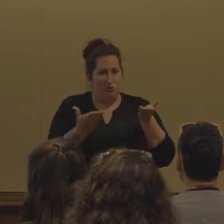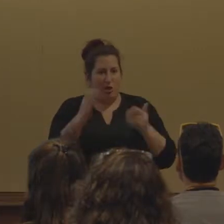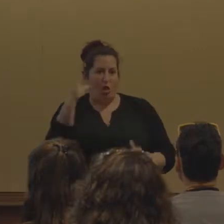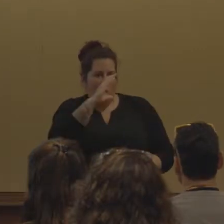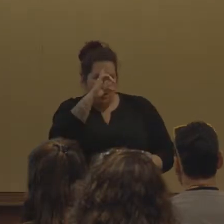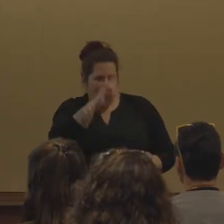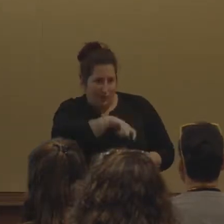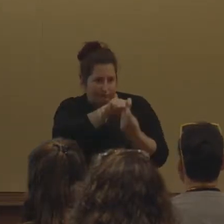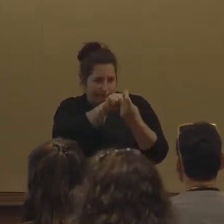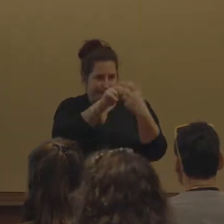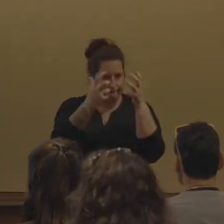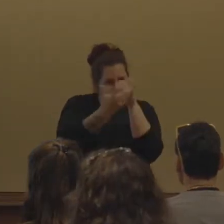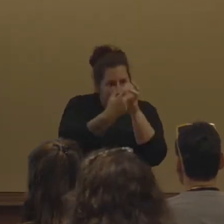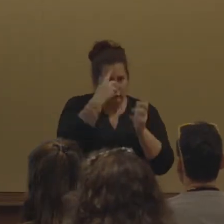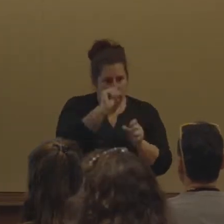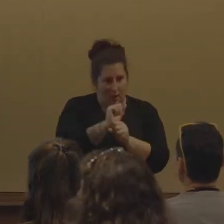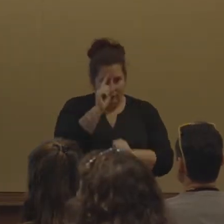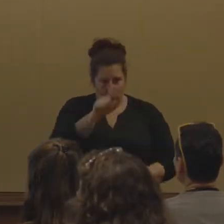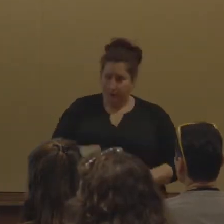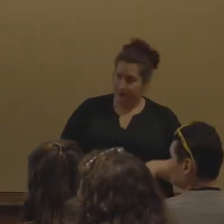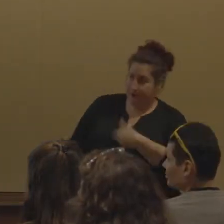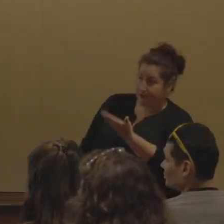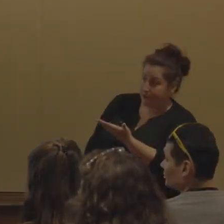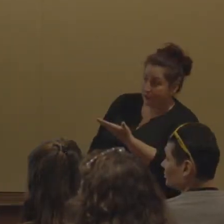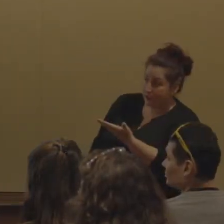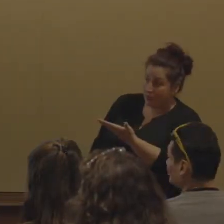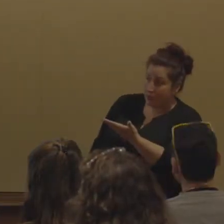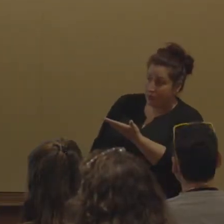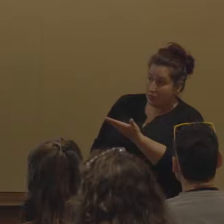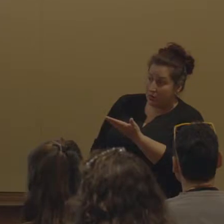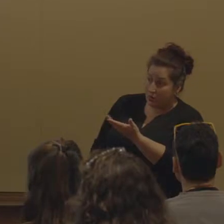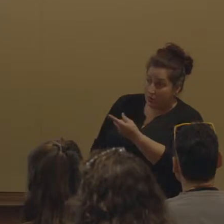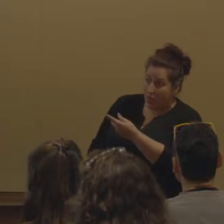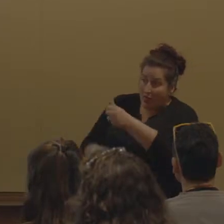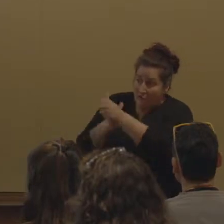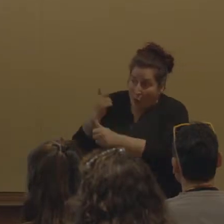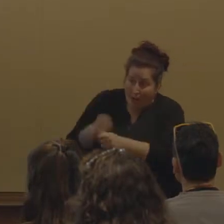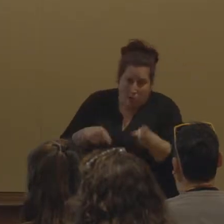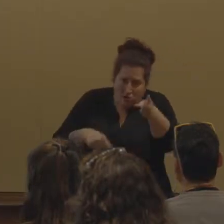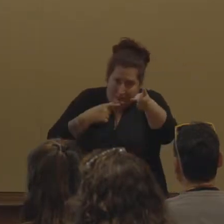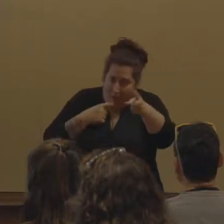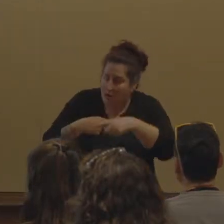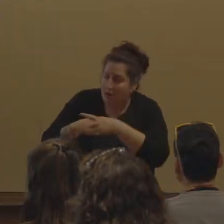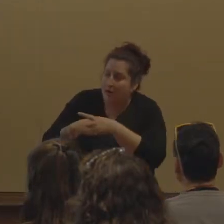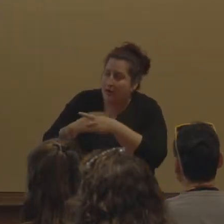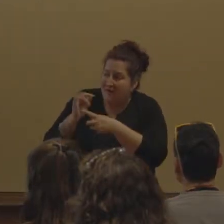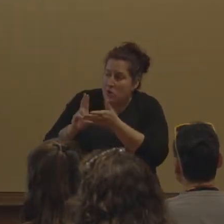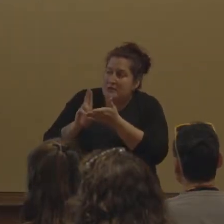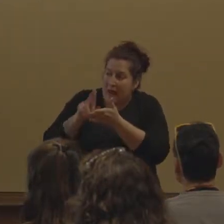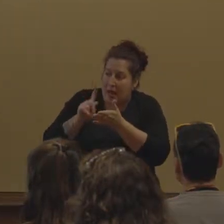for that ideal job for you. You have a question? Well, it's following up what she's saying. You can also sign up